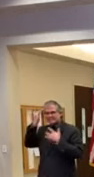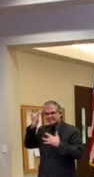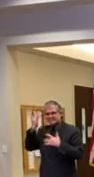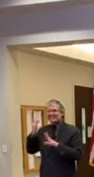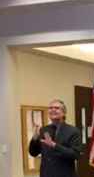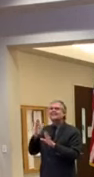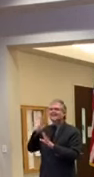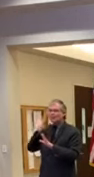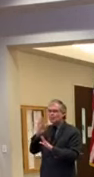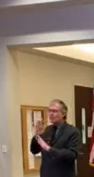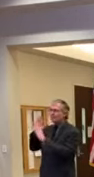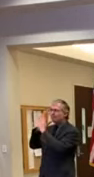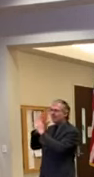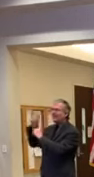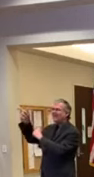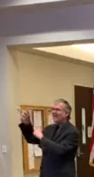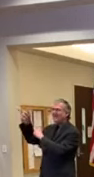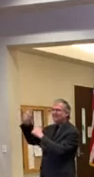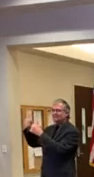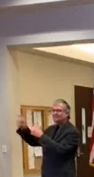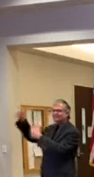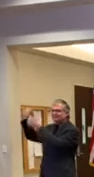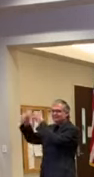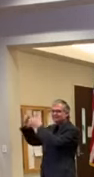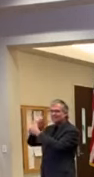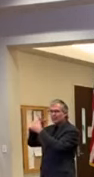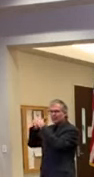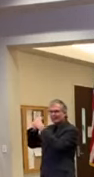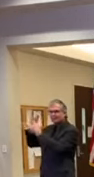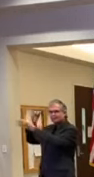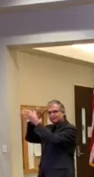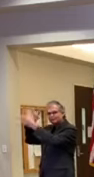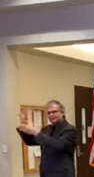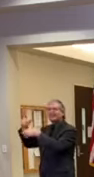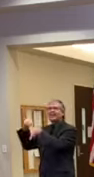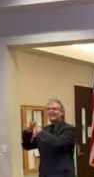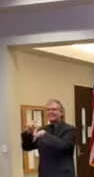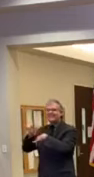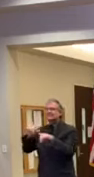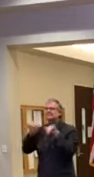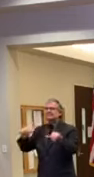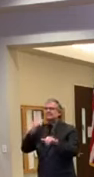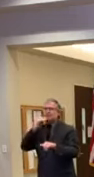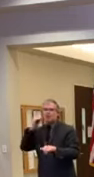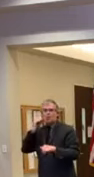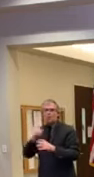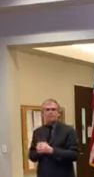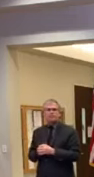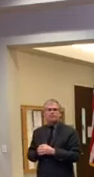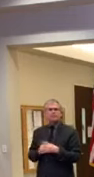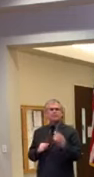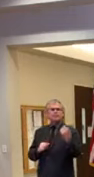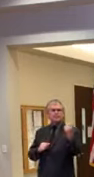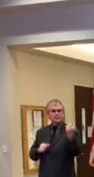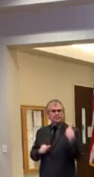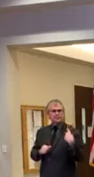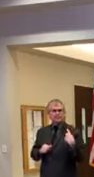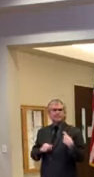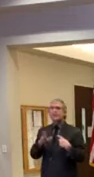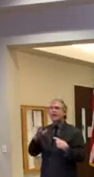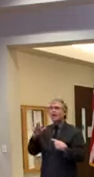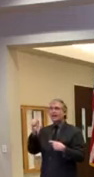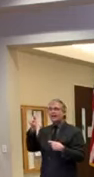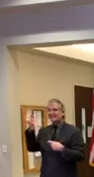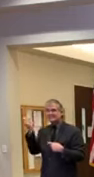United States and in the world. Stay home, prevent the spread of the disease. And Governor, the closure of casinos includes those in downtown Las Vegas,